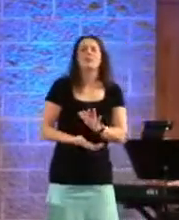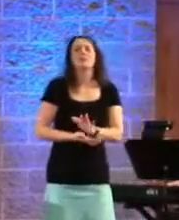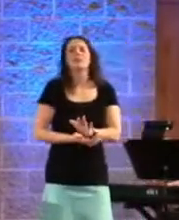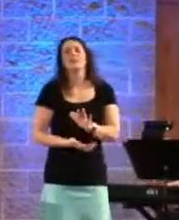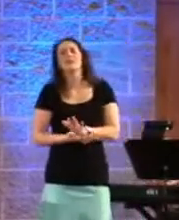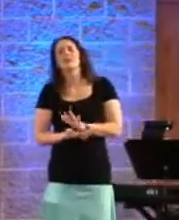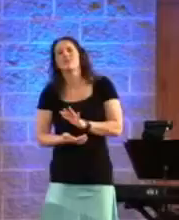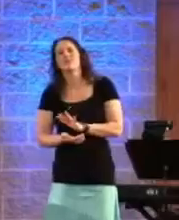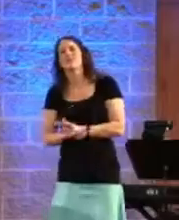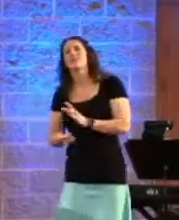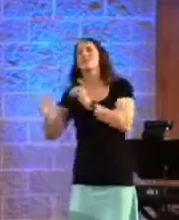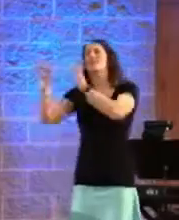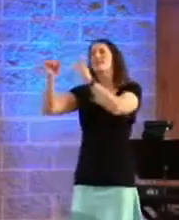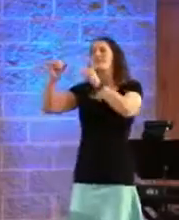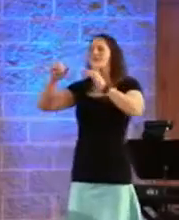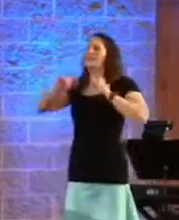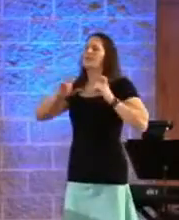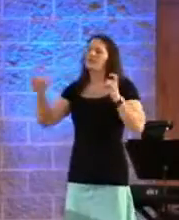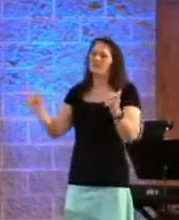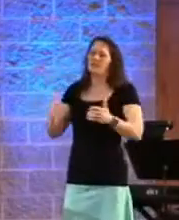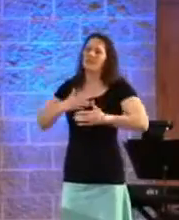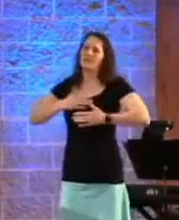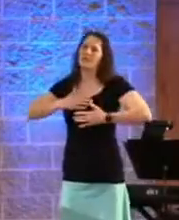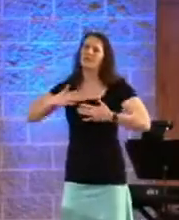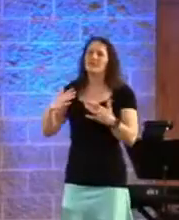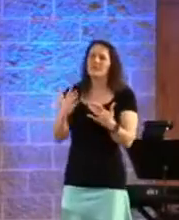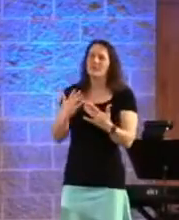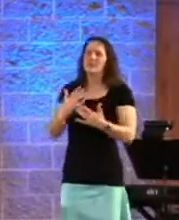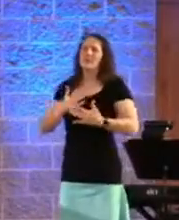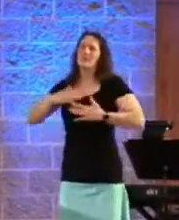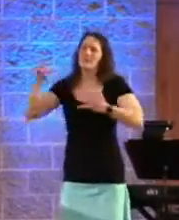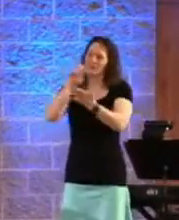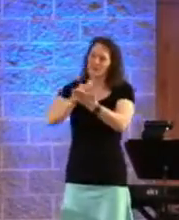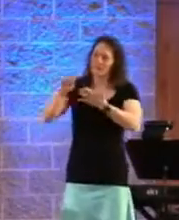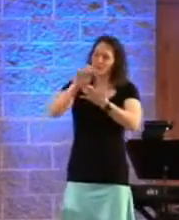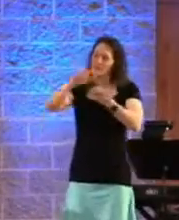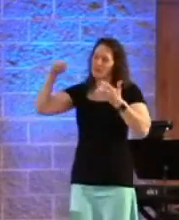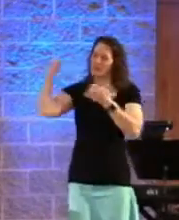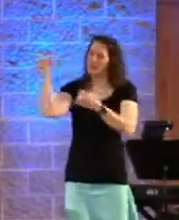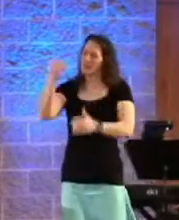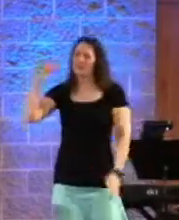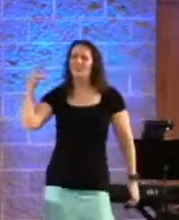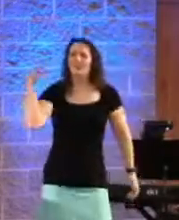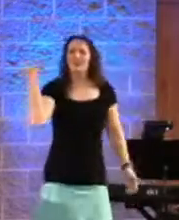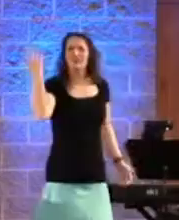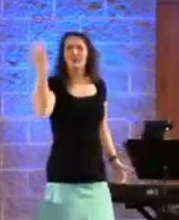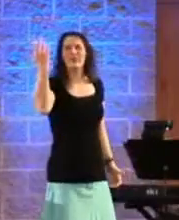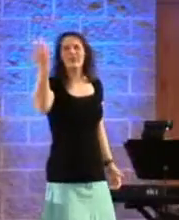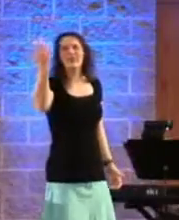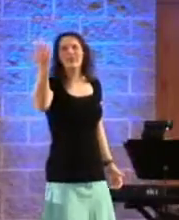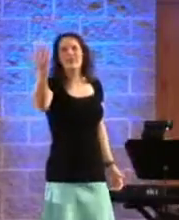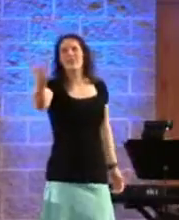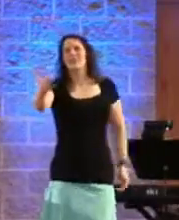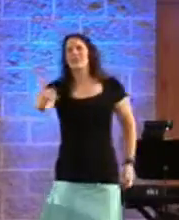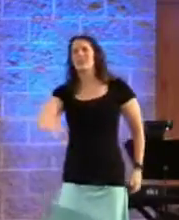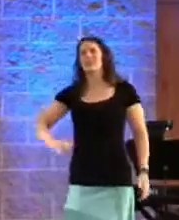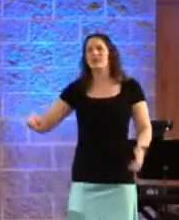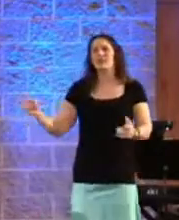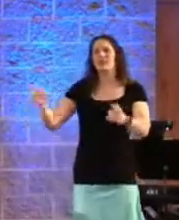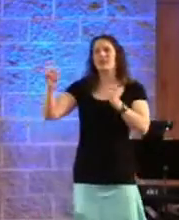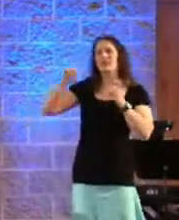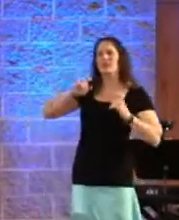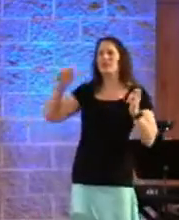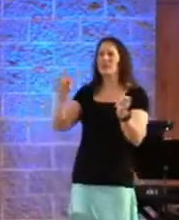Giver of every breath I breathe, author of all eternity, giver of